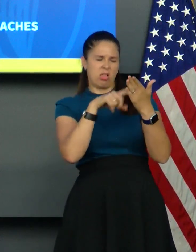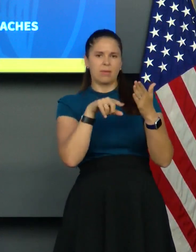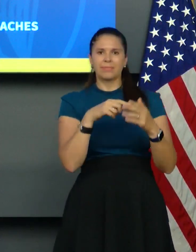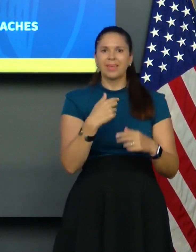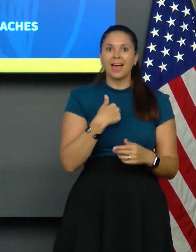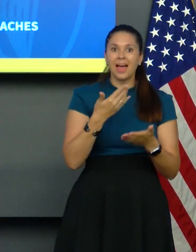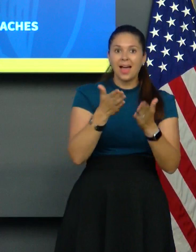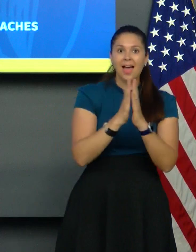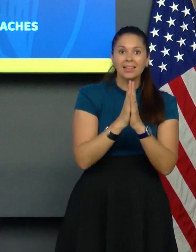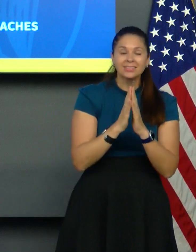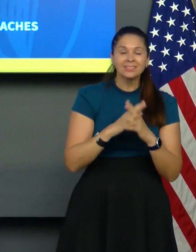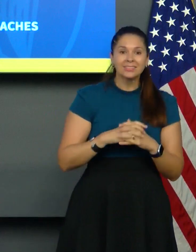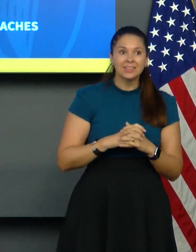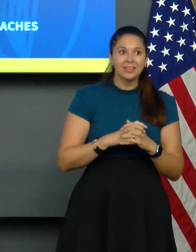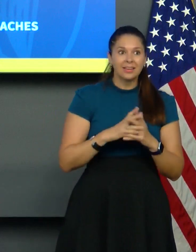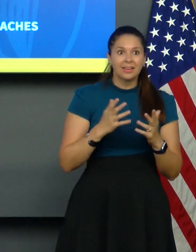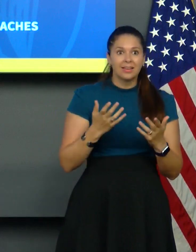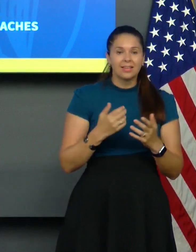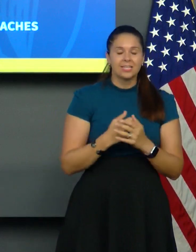I just ask,